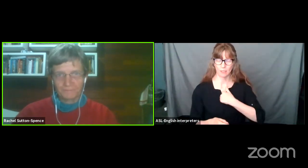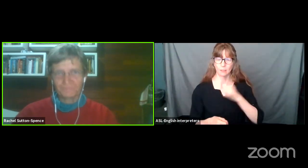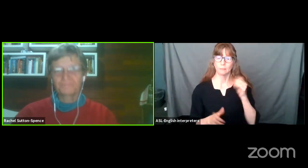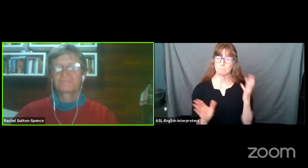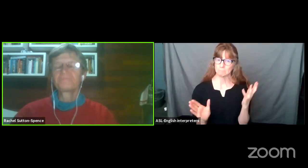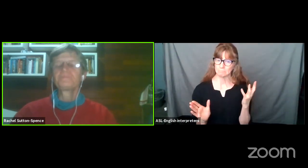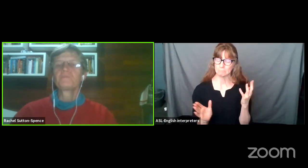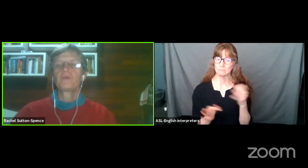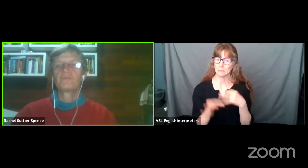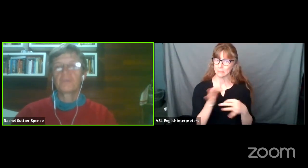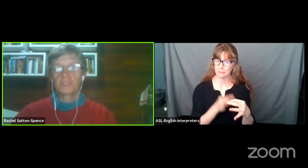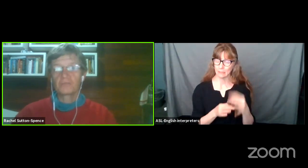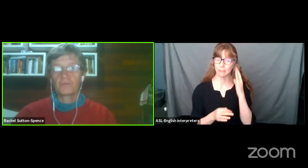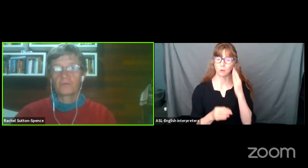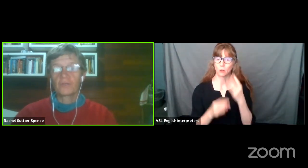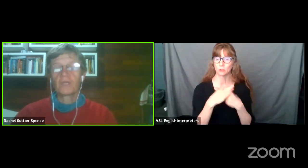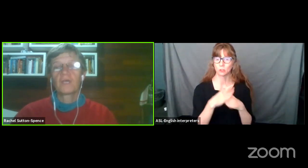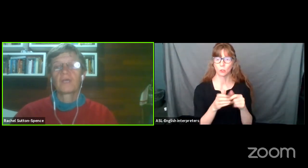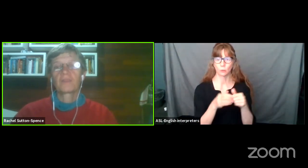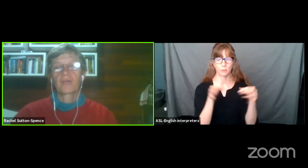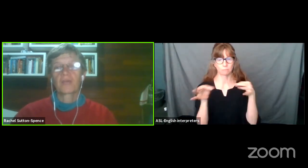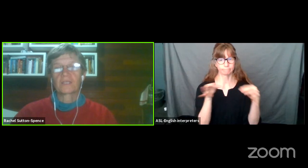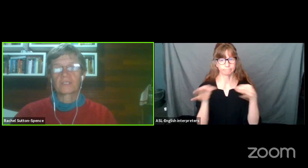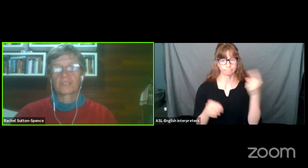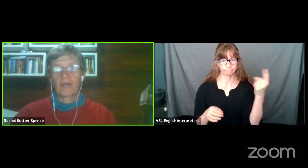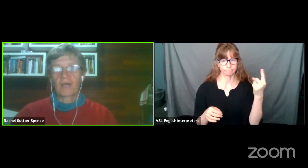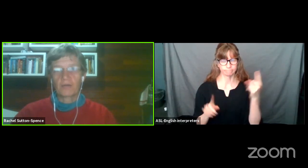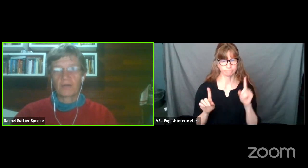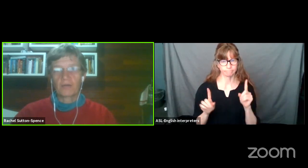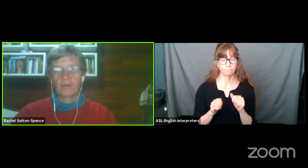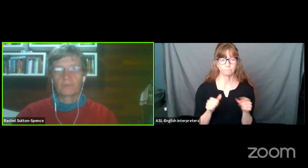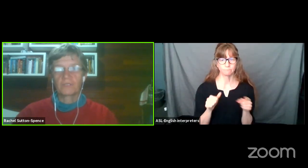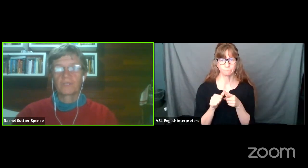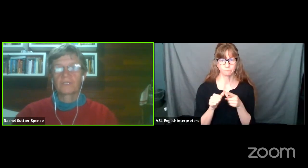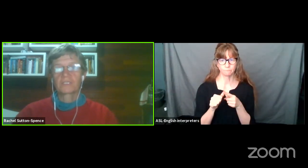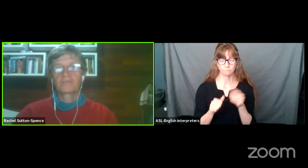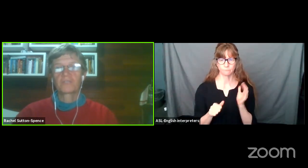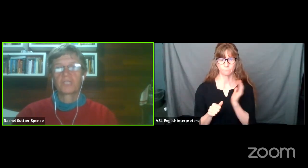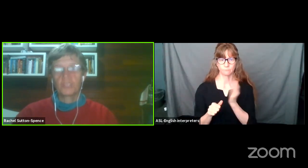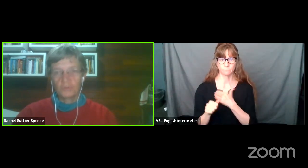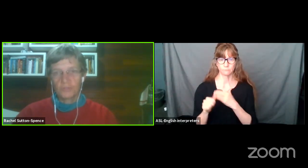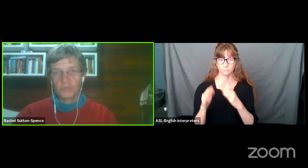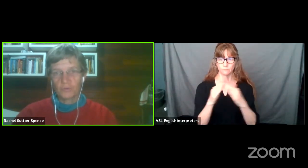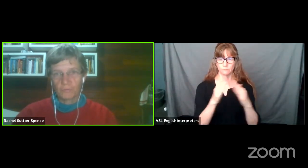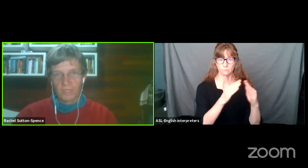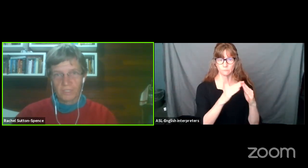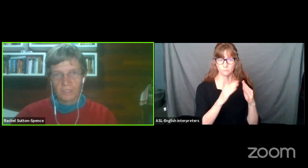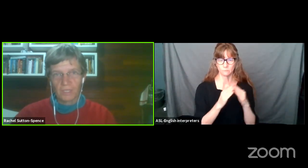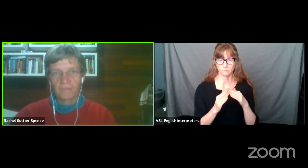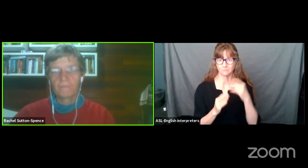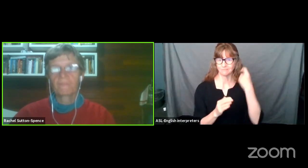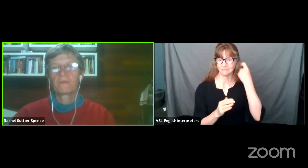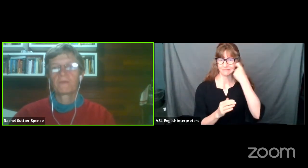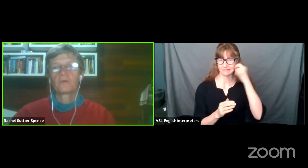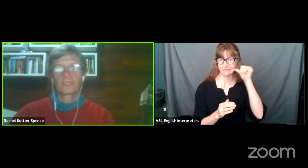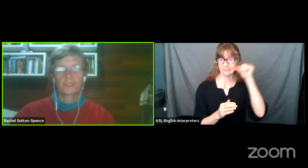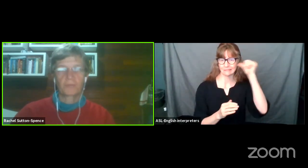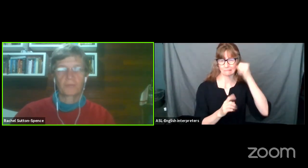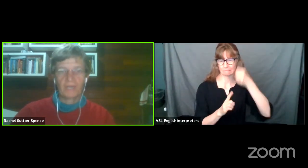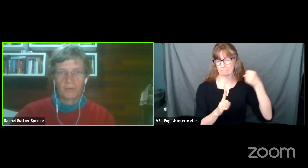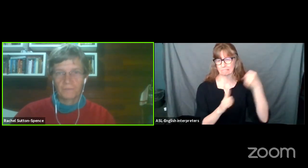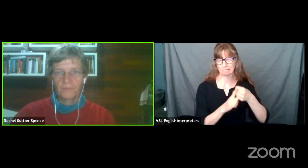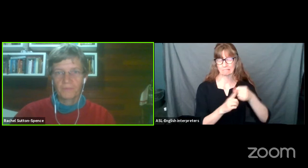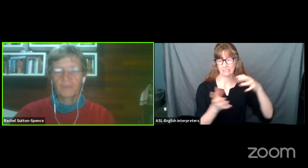explanation. First of all, that our town suffered a huge storm yesterday. We